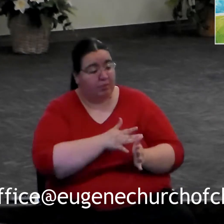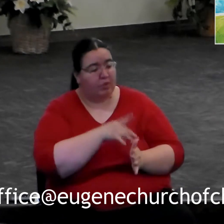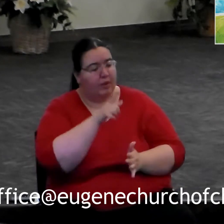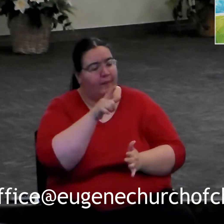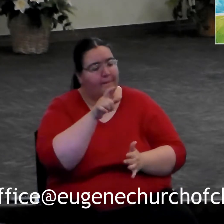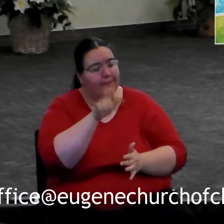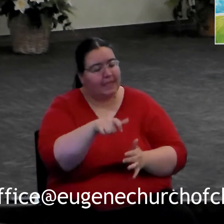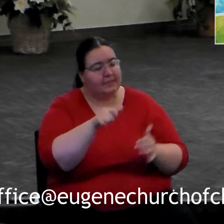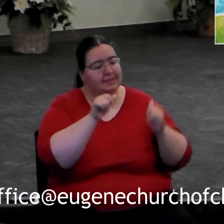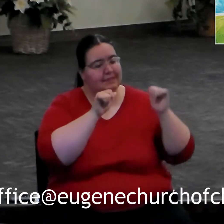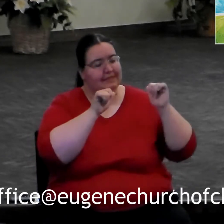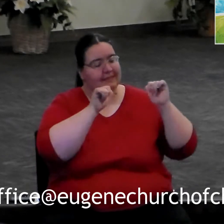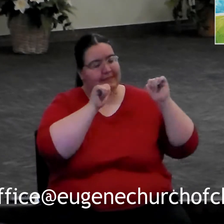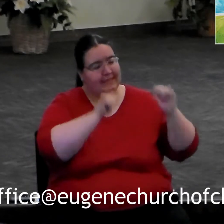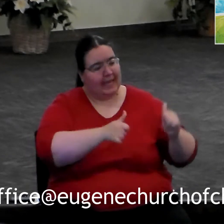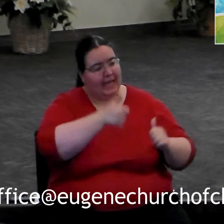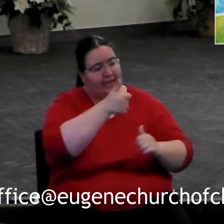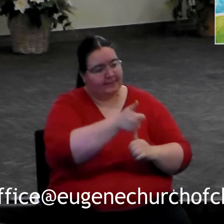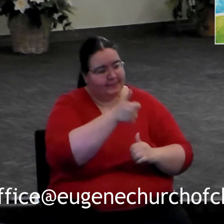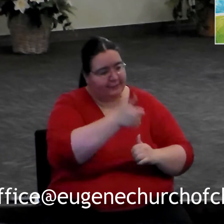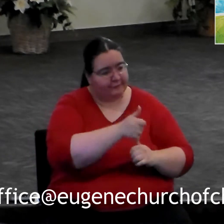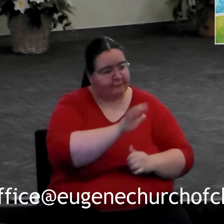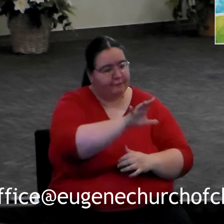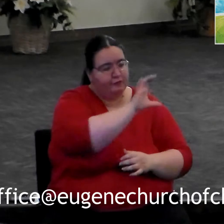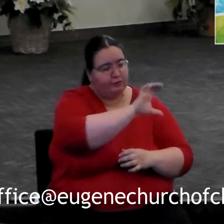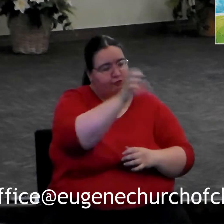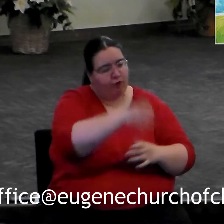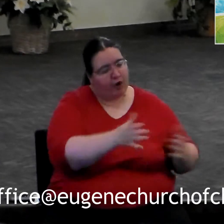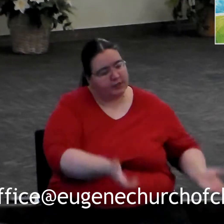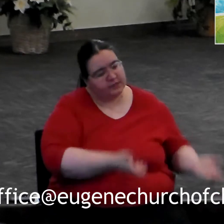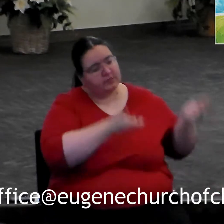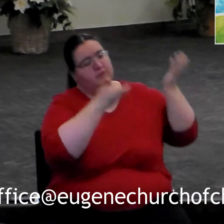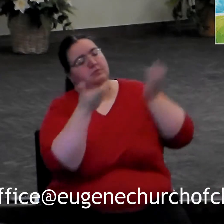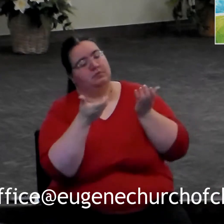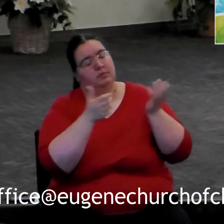wants to save their life will lose it, but whoever loses their life for me will find it.